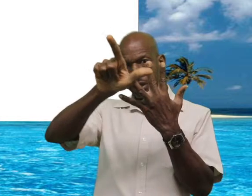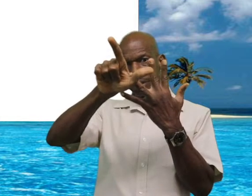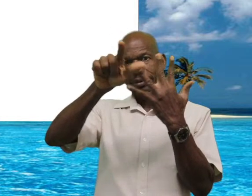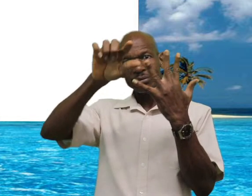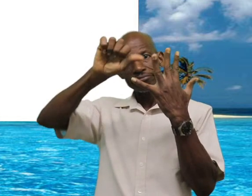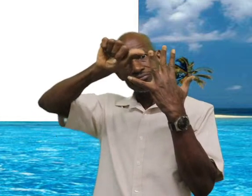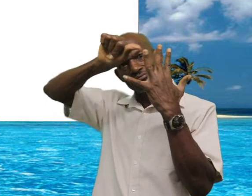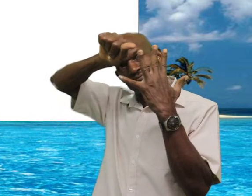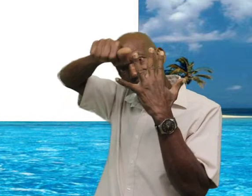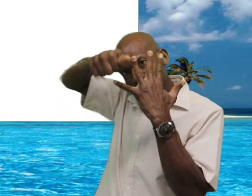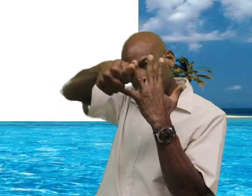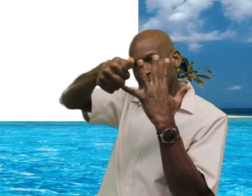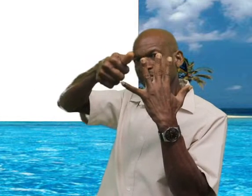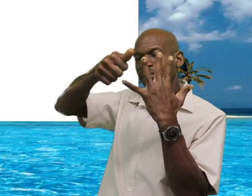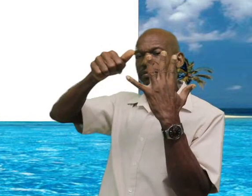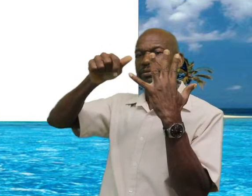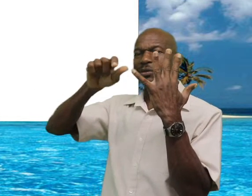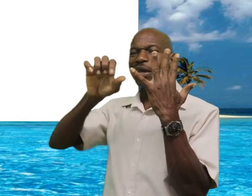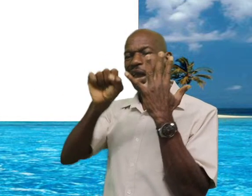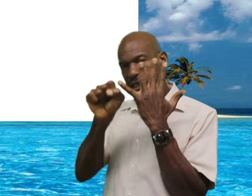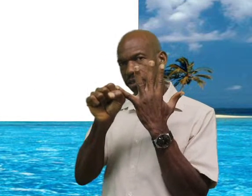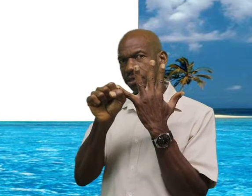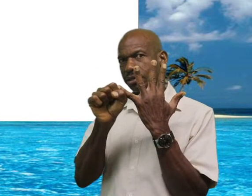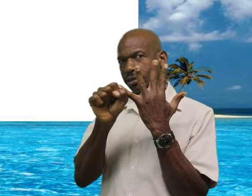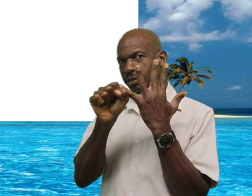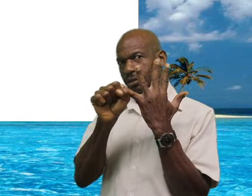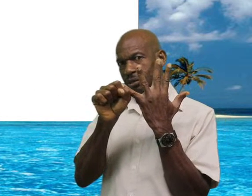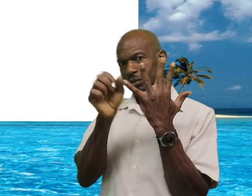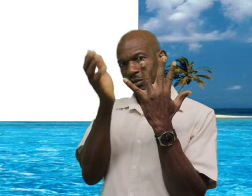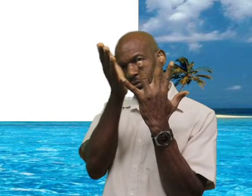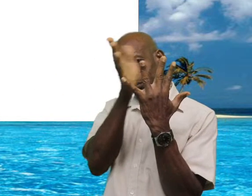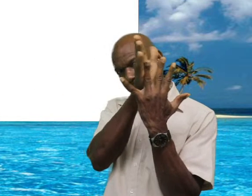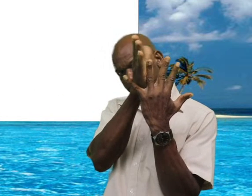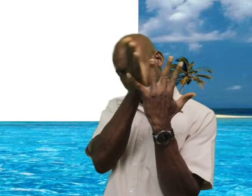means it's singular. If I put